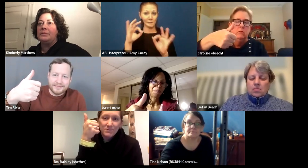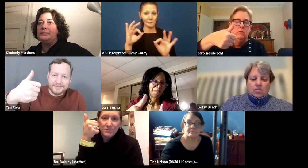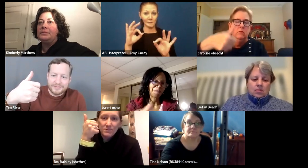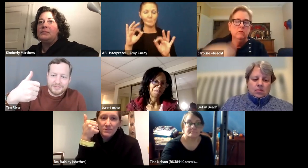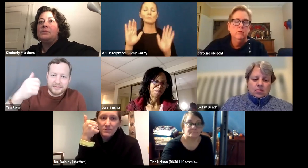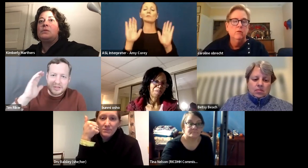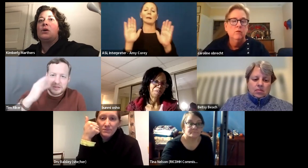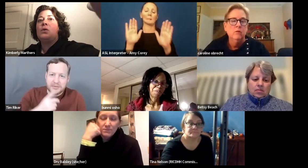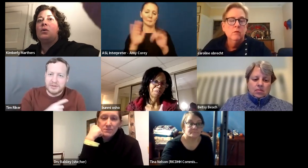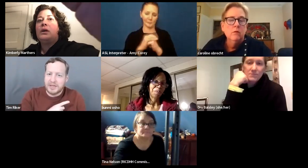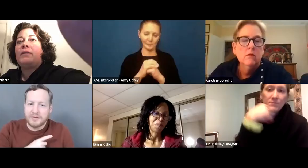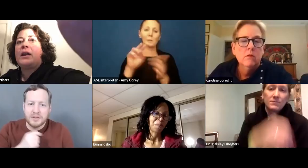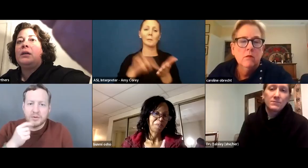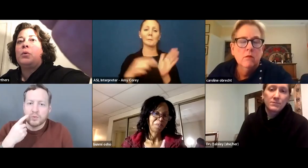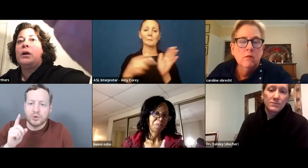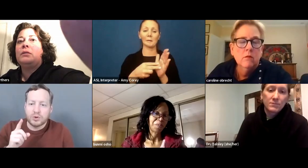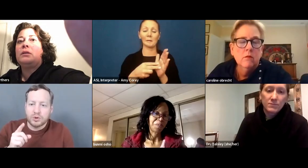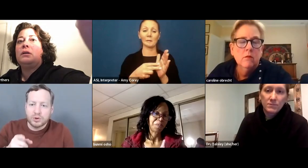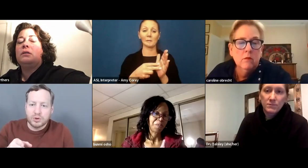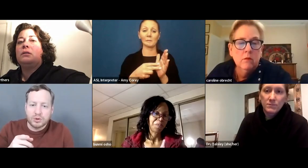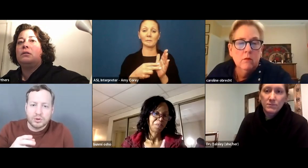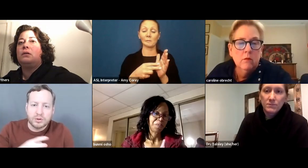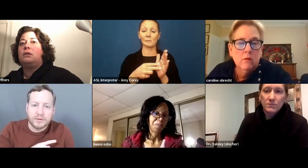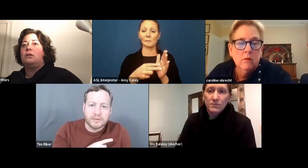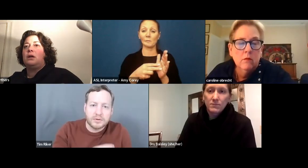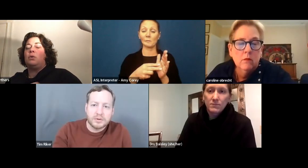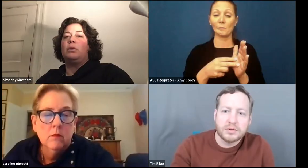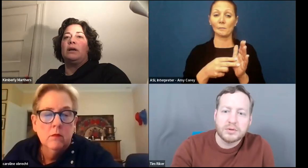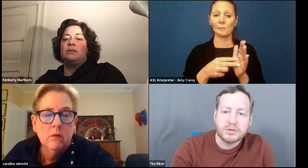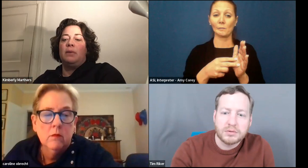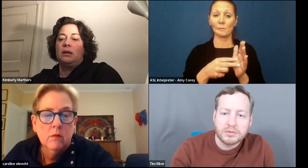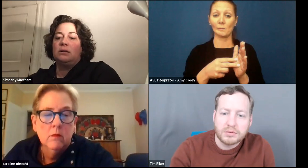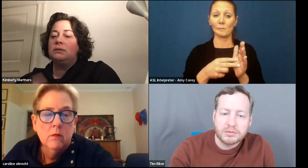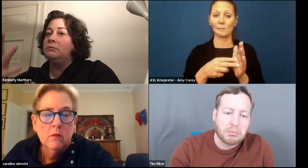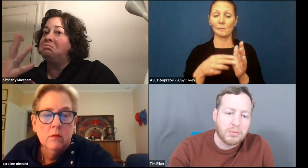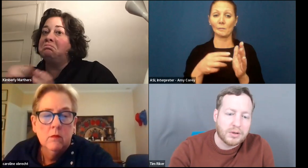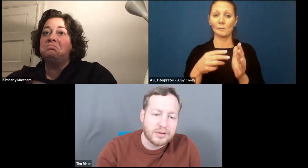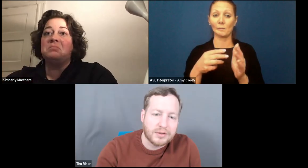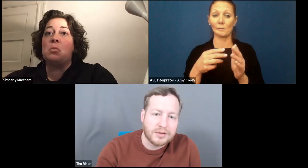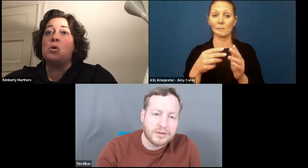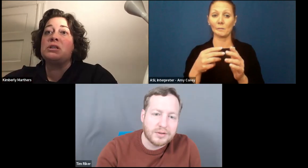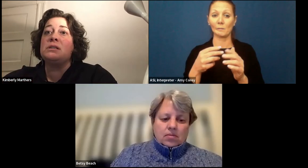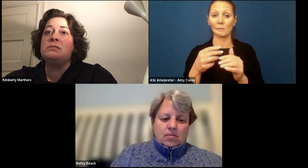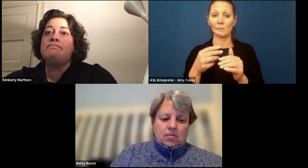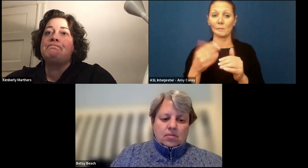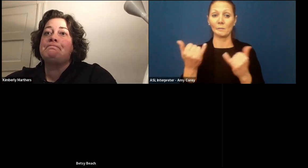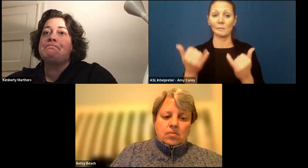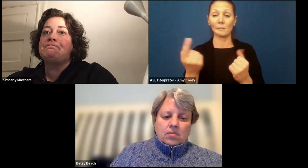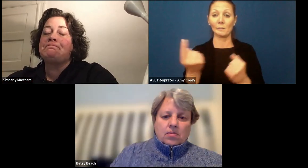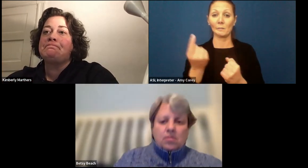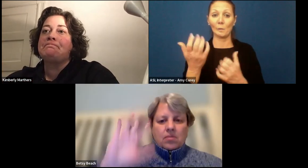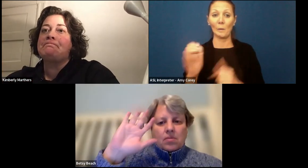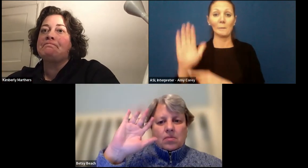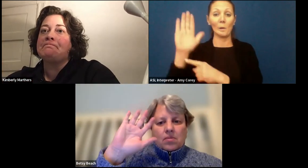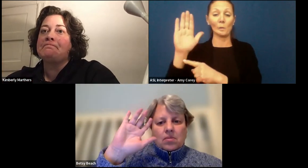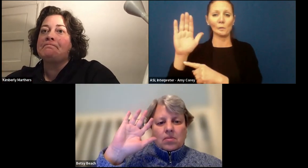Very good. So if at any point anyone would like to make a motion, David